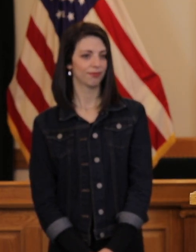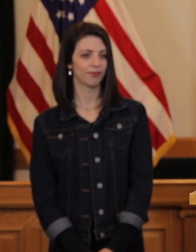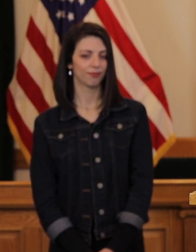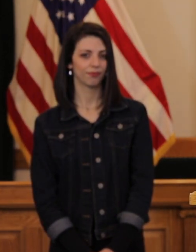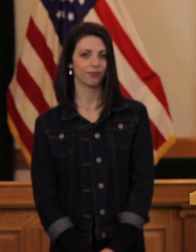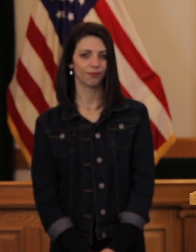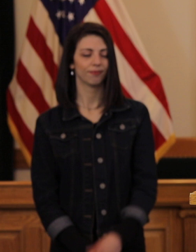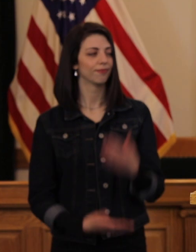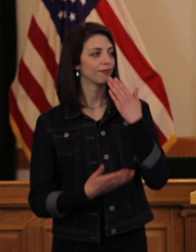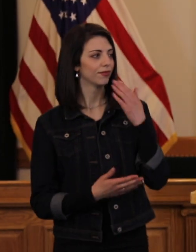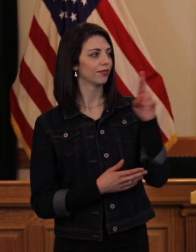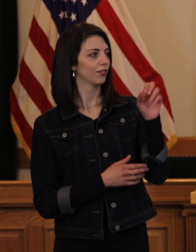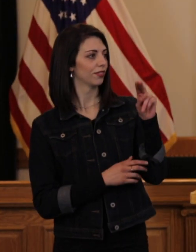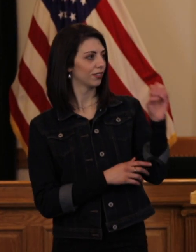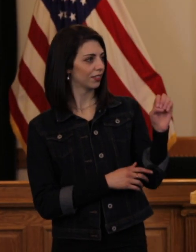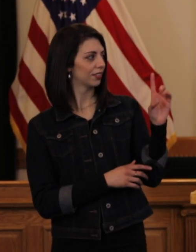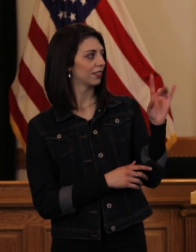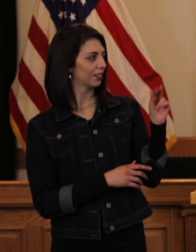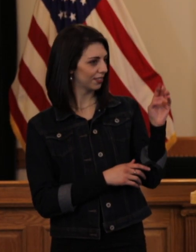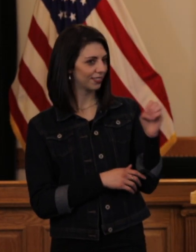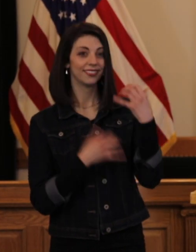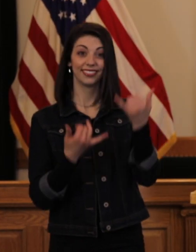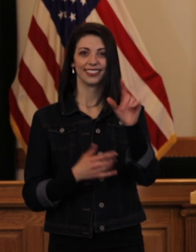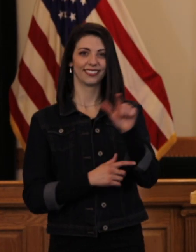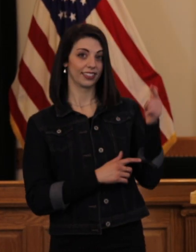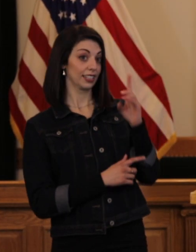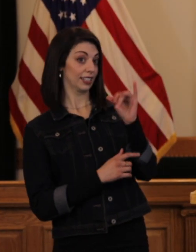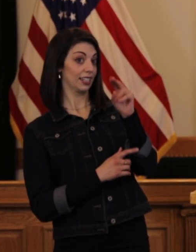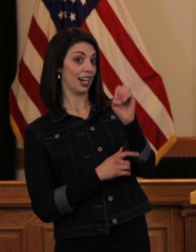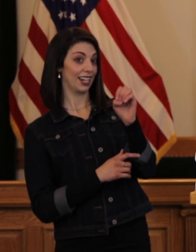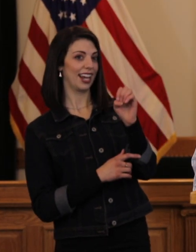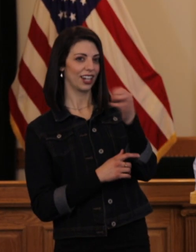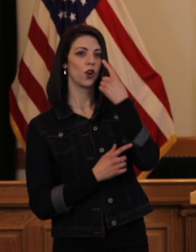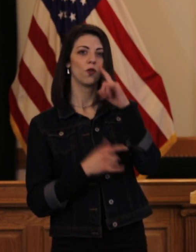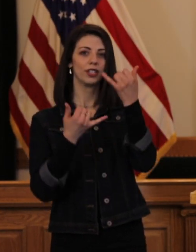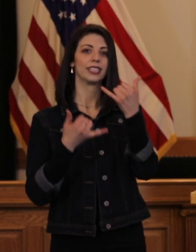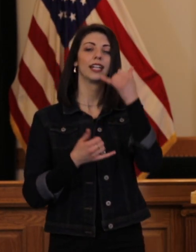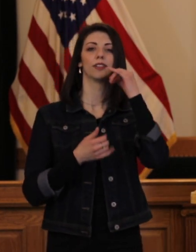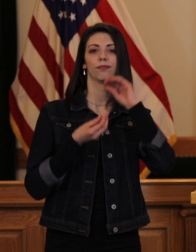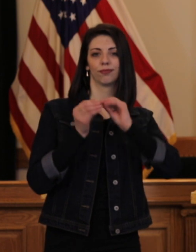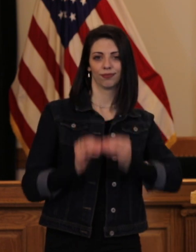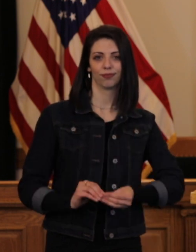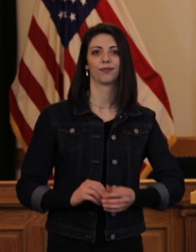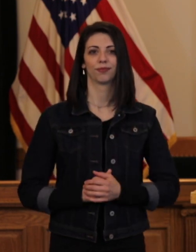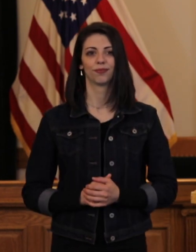Thank you, Renee and Diane. Now it's Diane Oldenburg's turn to report on today's daily numbers.